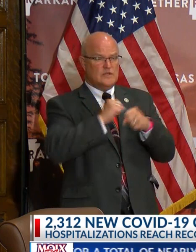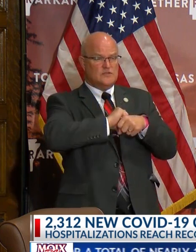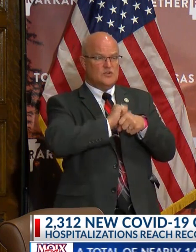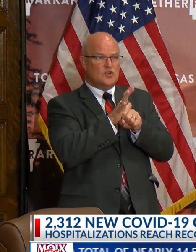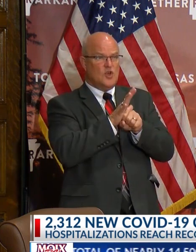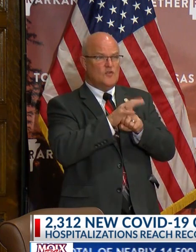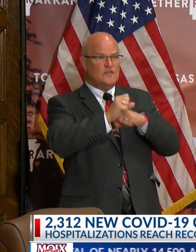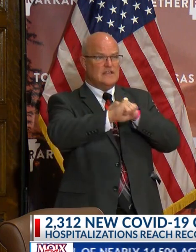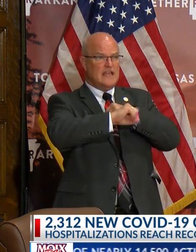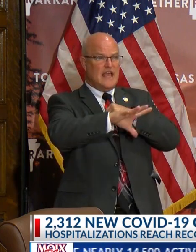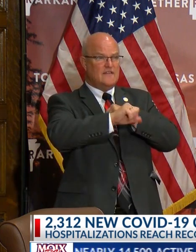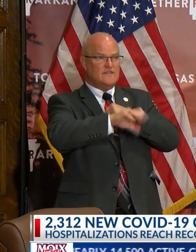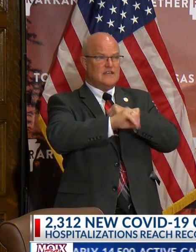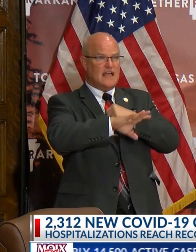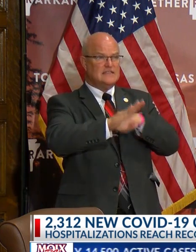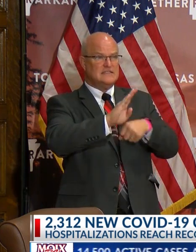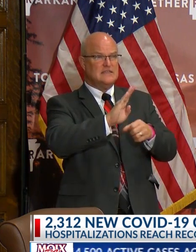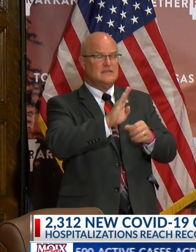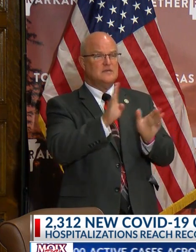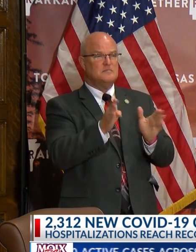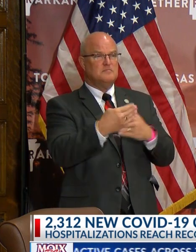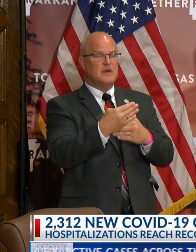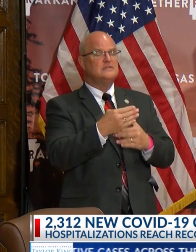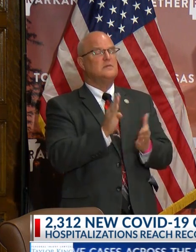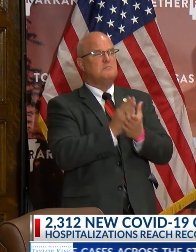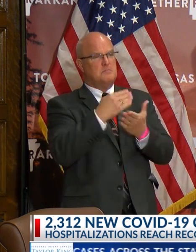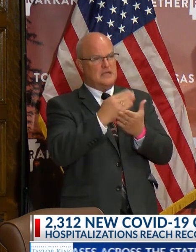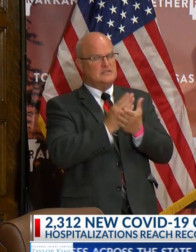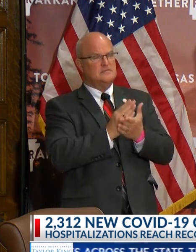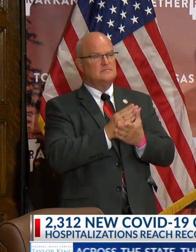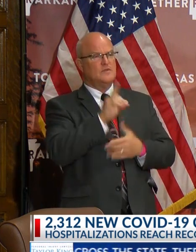COVID advertising budget